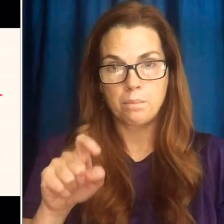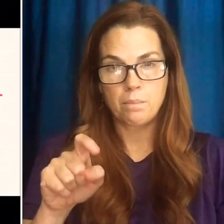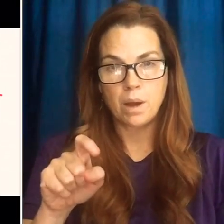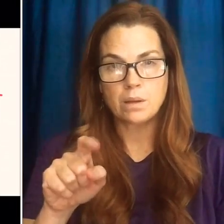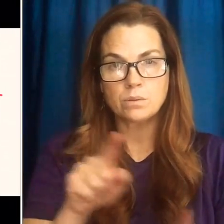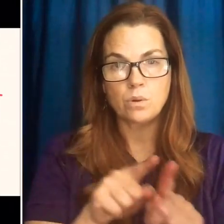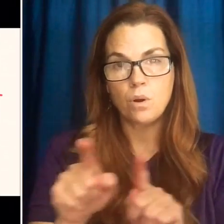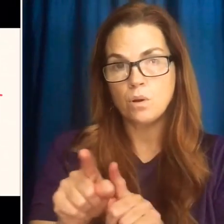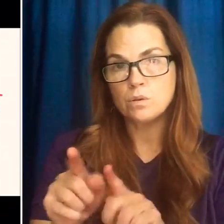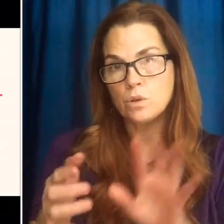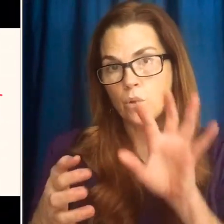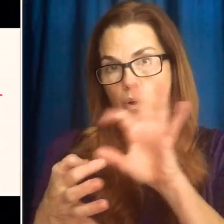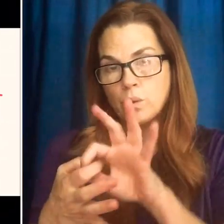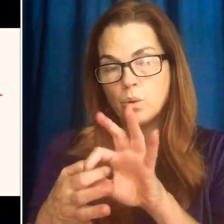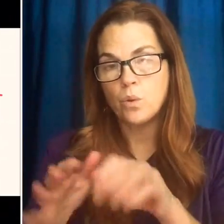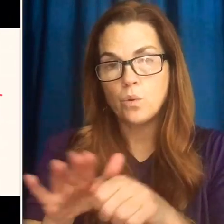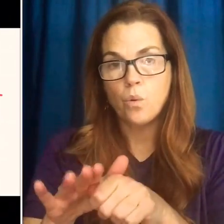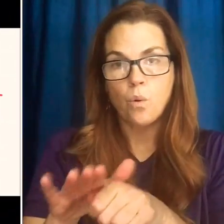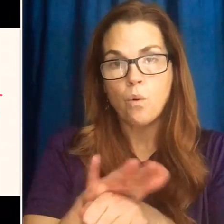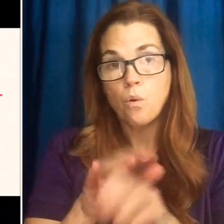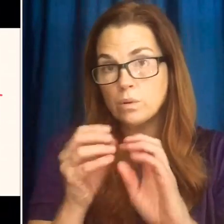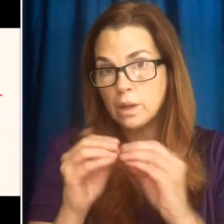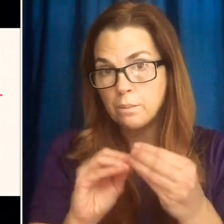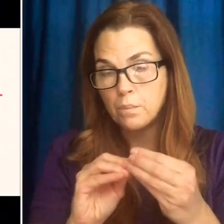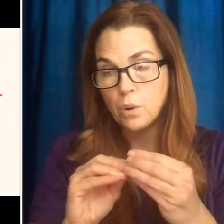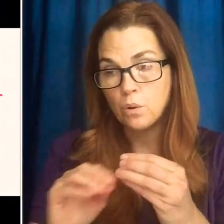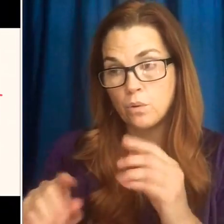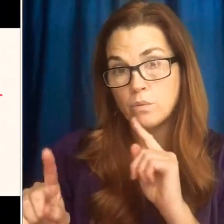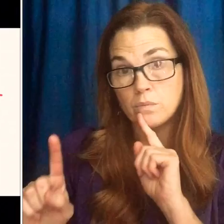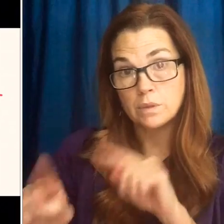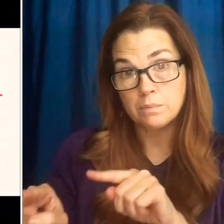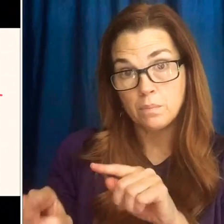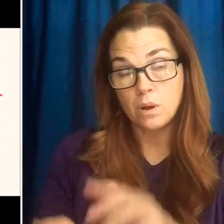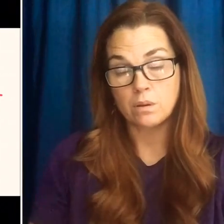response so that I don't inadvertently